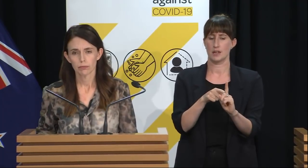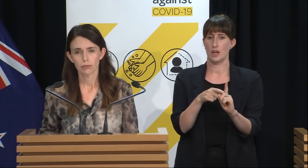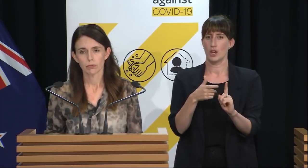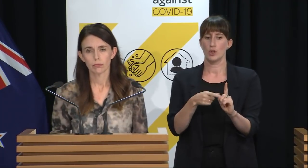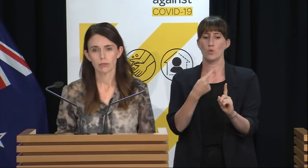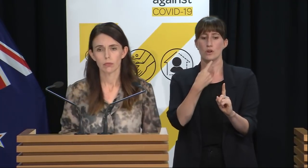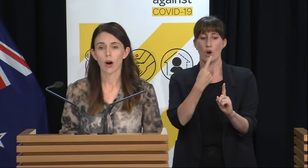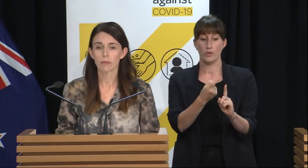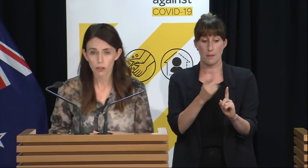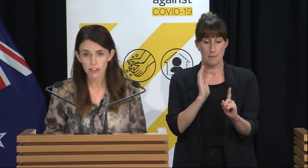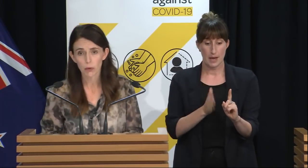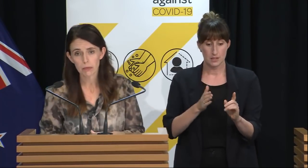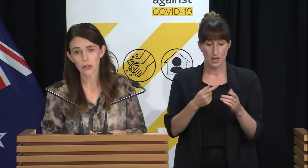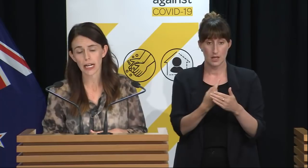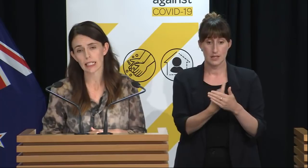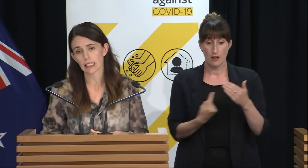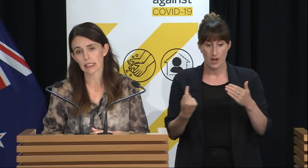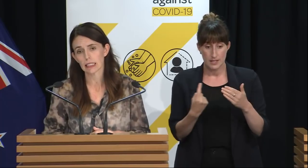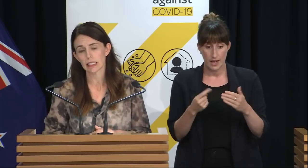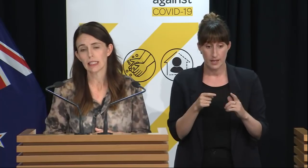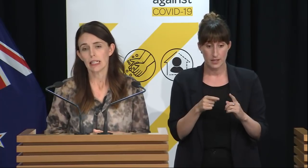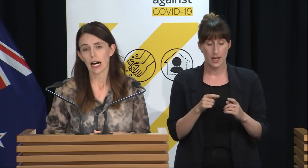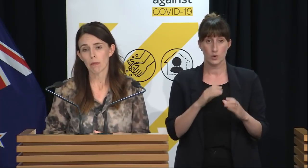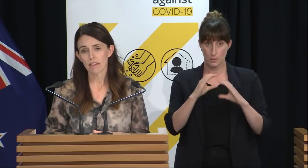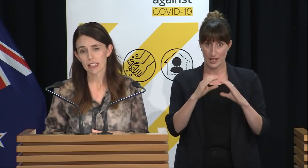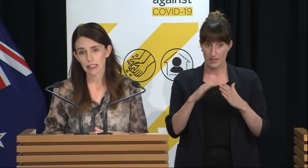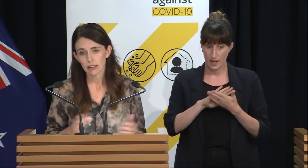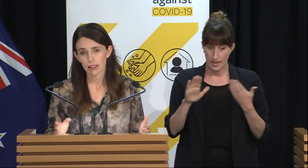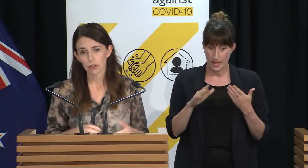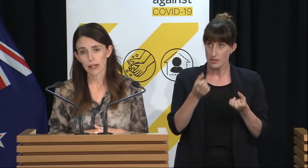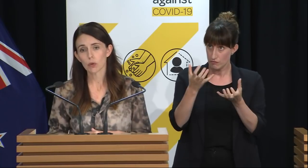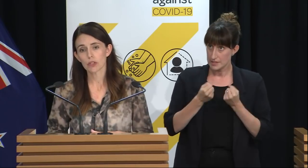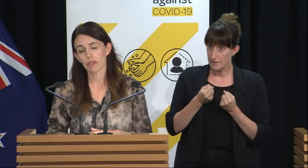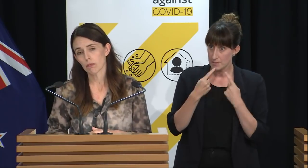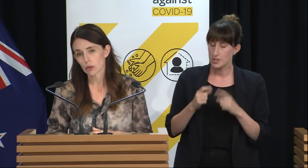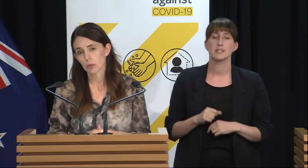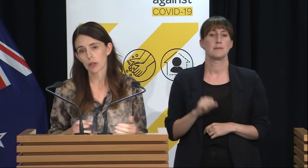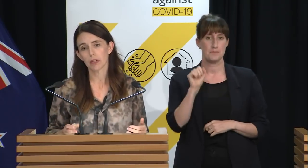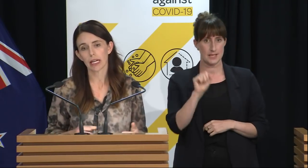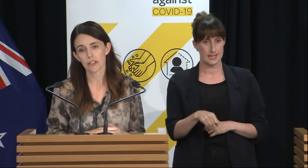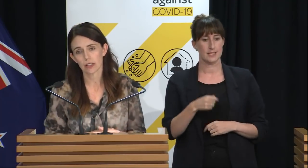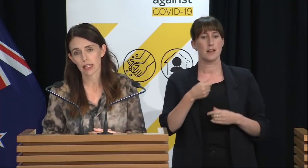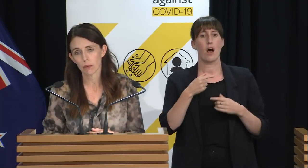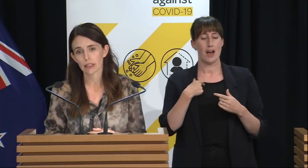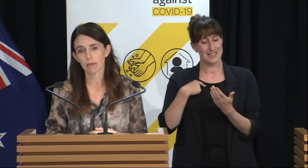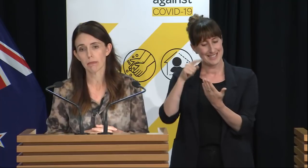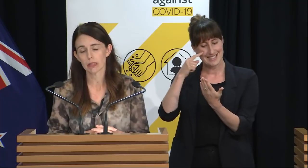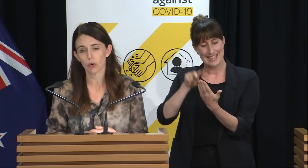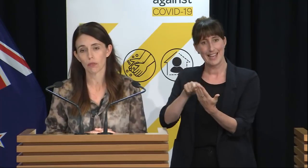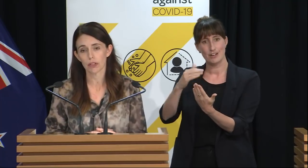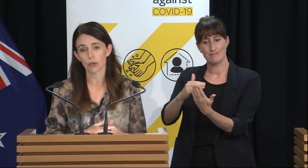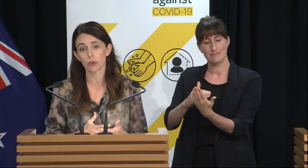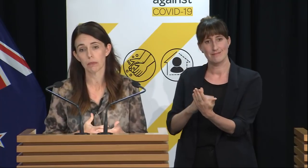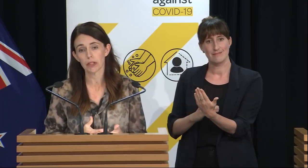you communicated that clearly enough? I'm confident we communicated it clearly. I've seen the records of the multiple communication that went to